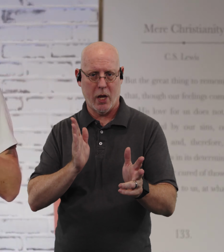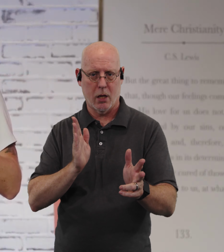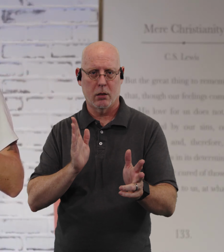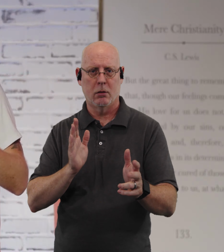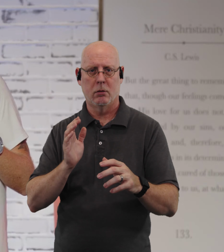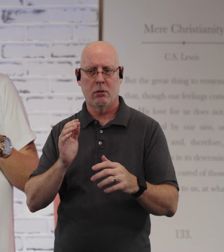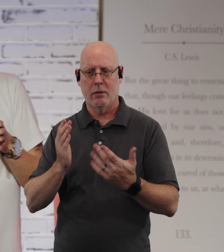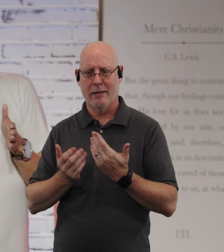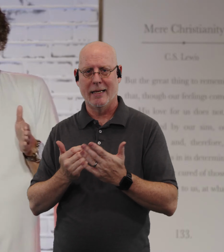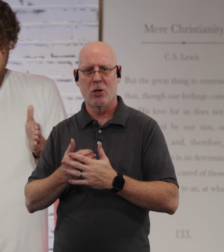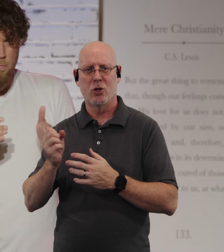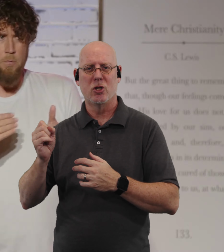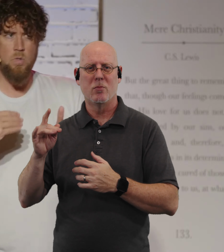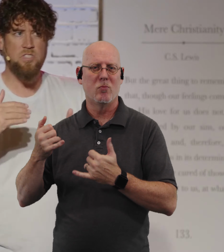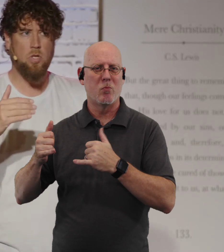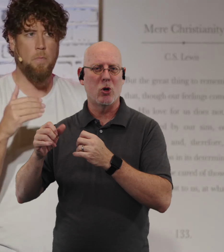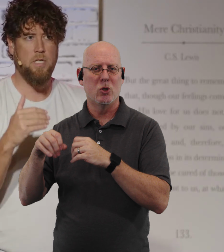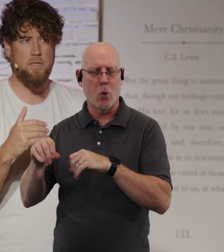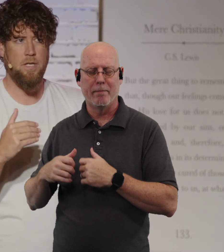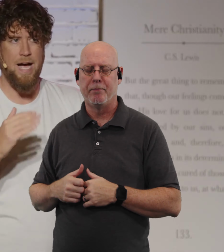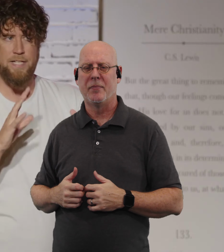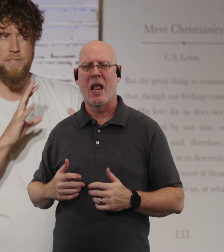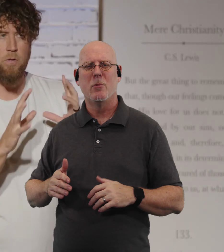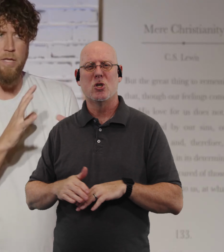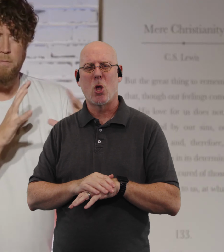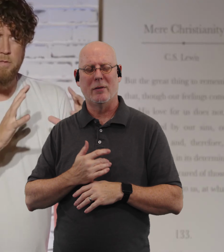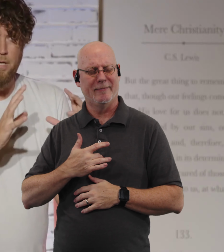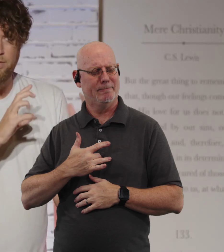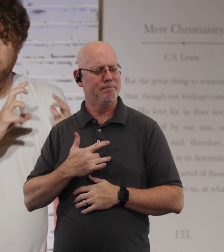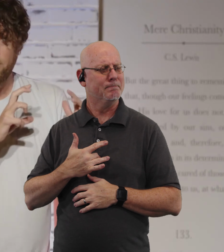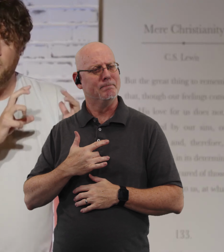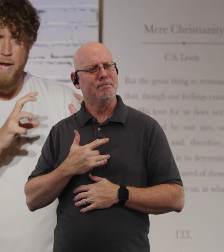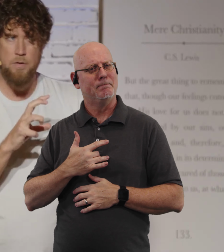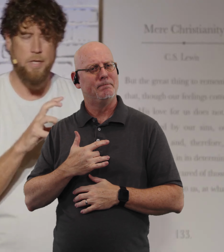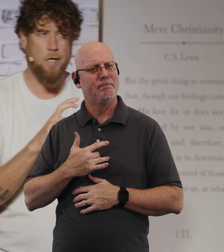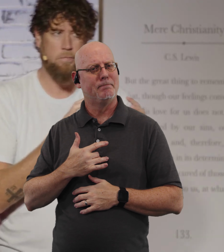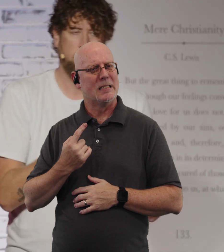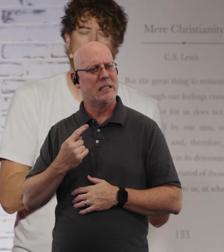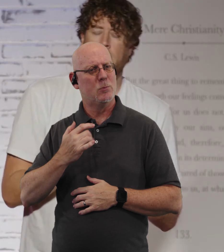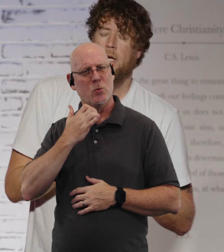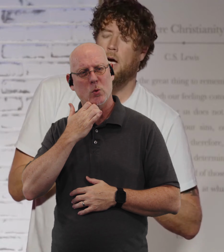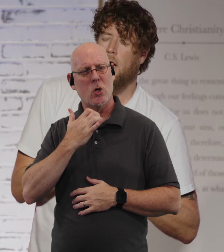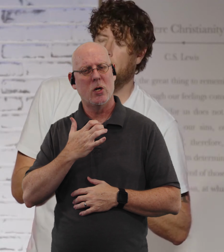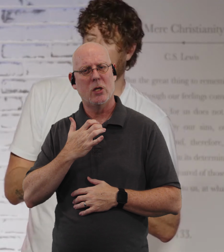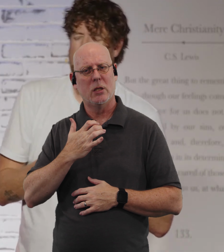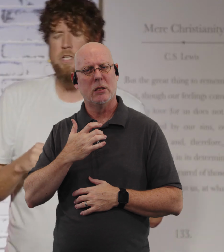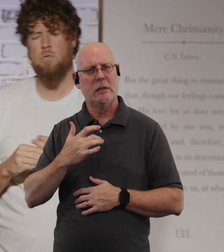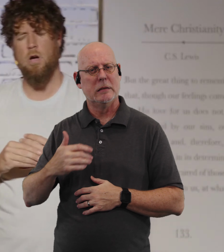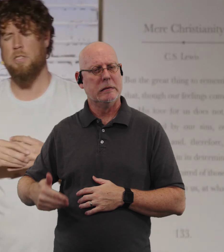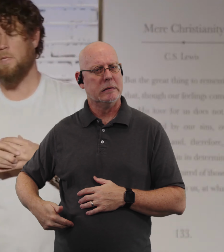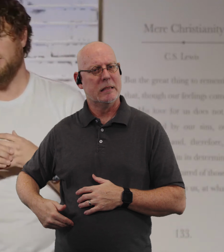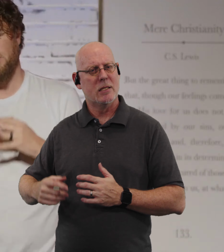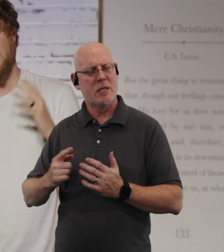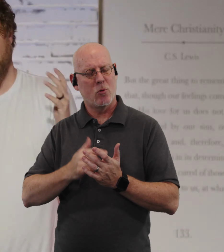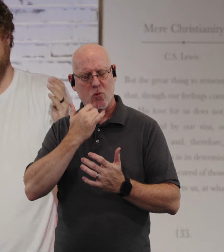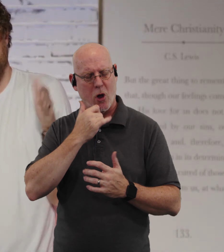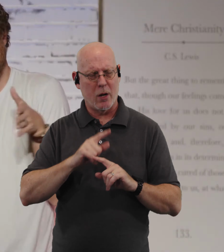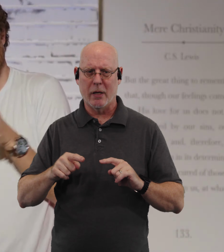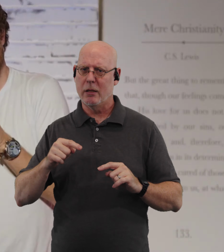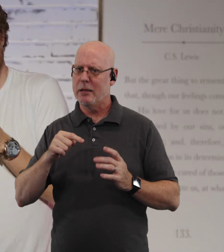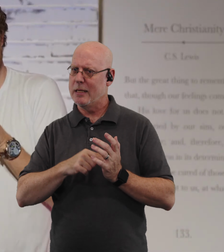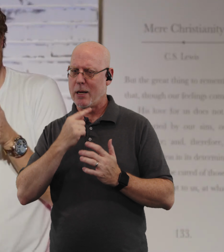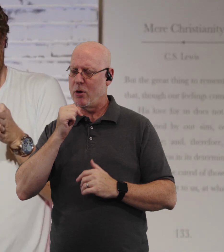Dick's Sporting Goods, but I'm going slow because I just feel like something's about to go down, you know? My intuition's wrong sometimes, but I